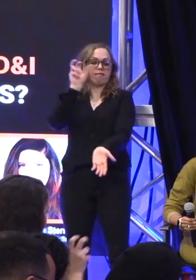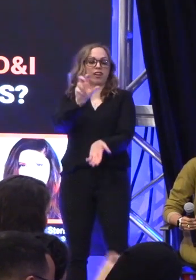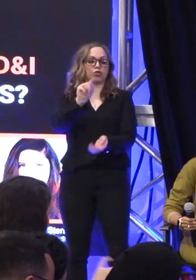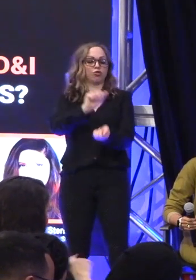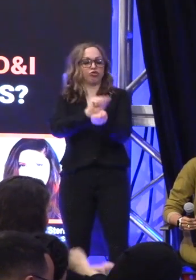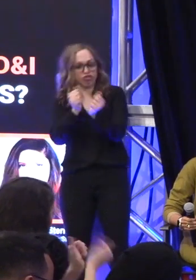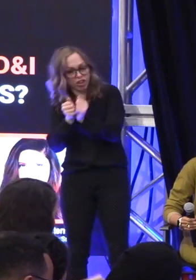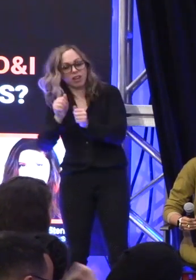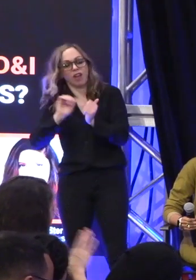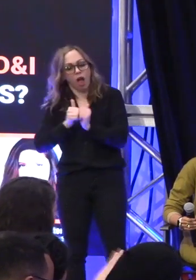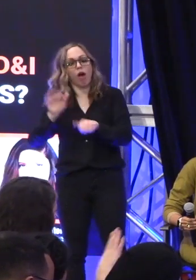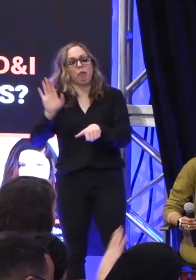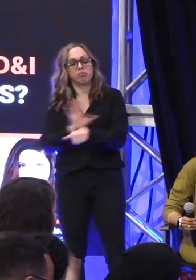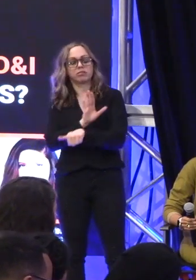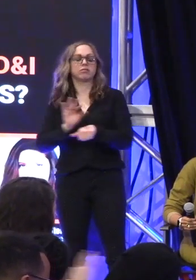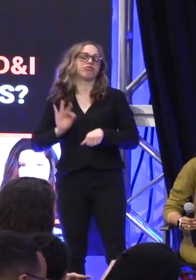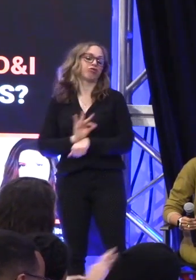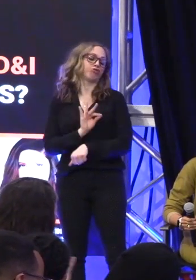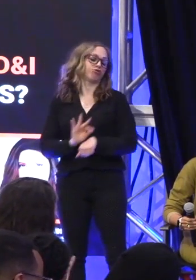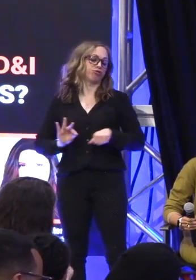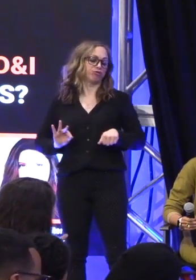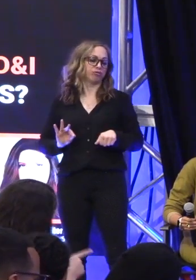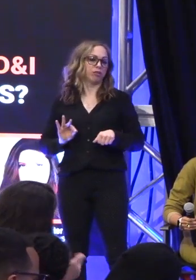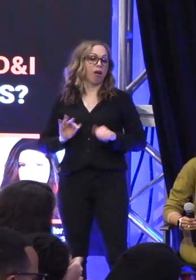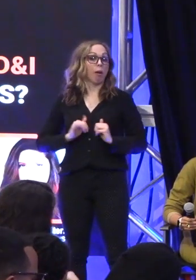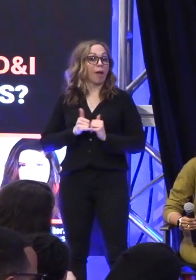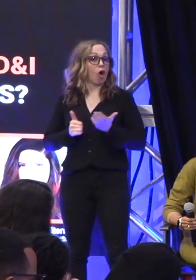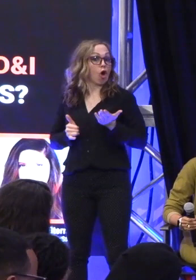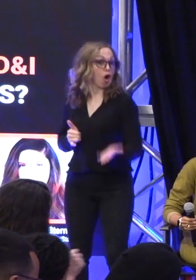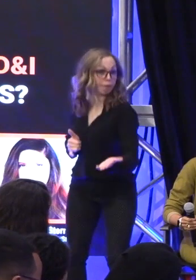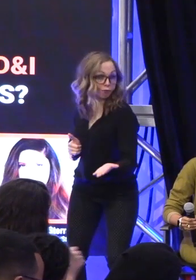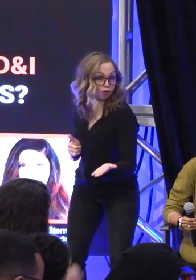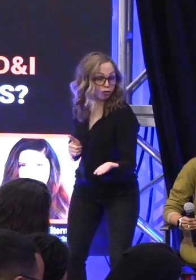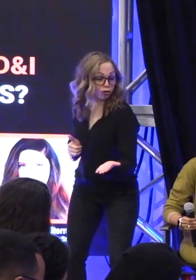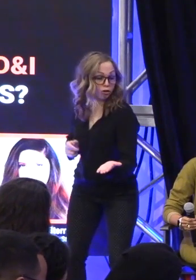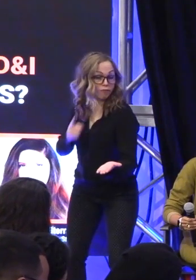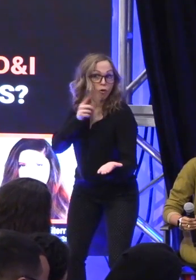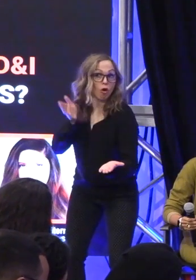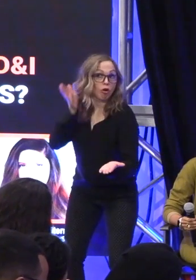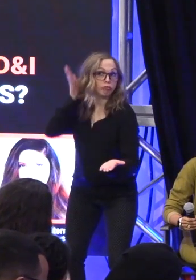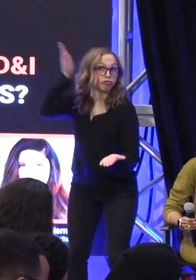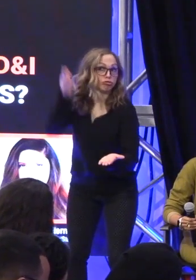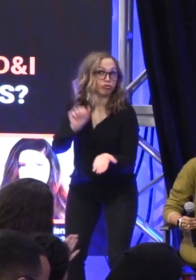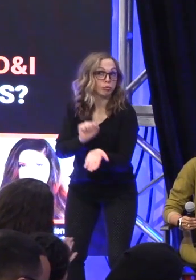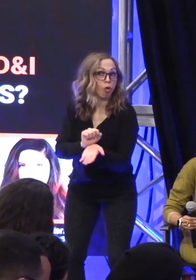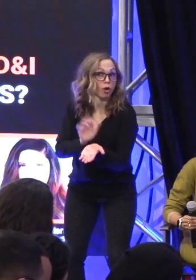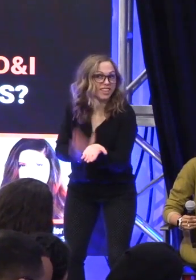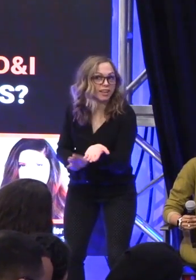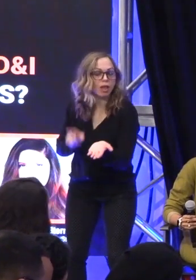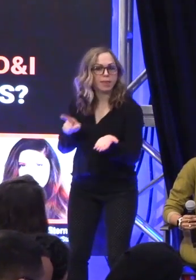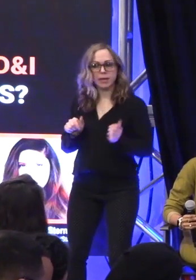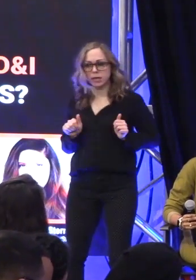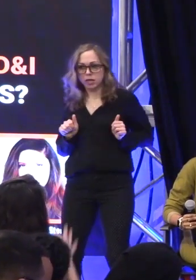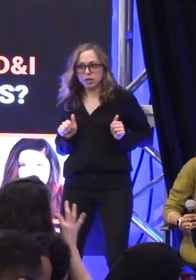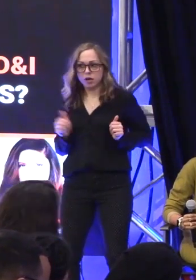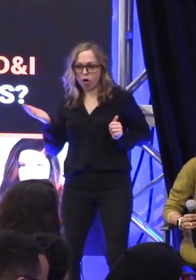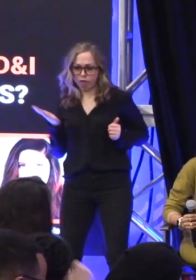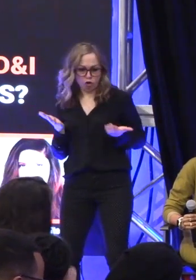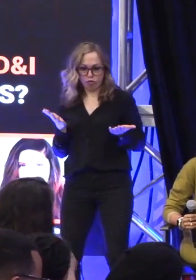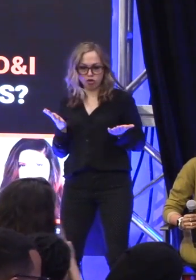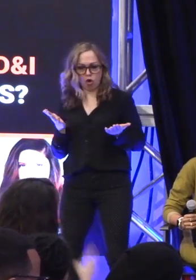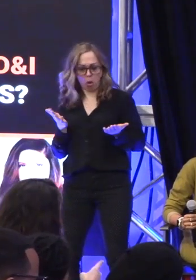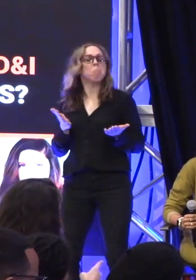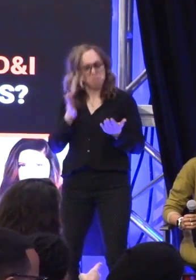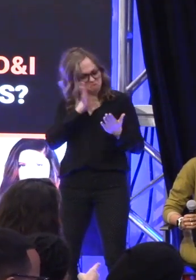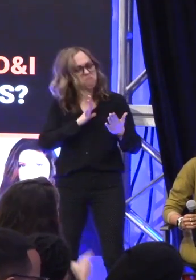your business is functioning? Are you making competitive offers to possible future employees to make them choose to work for you so that